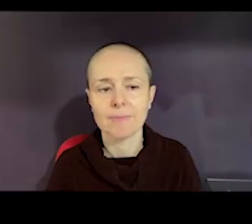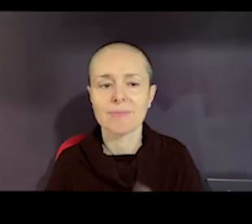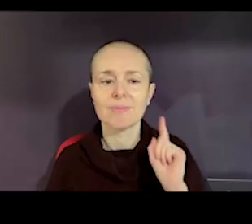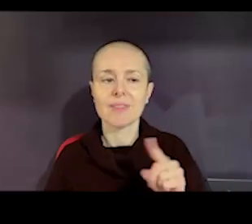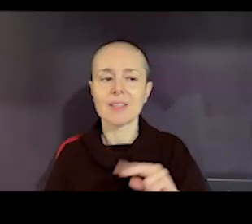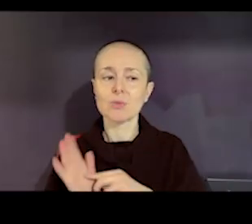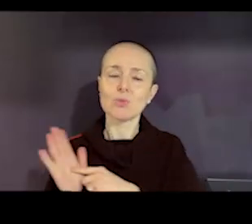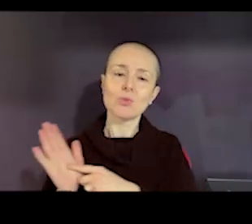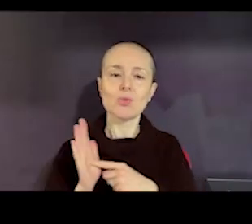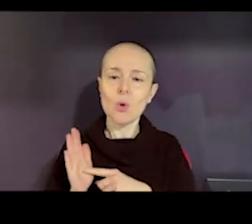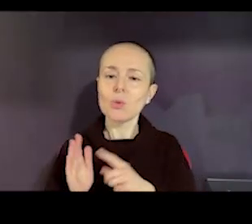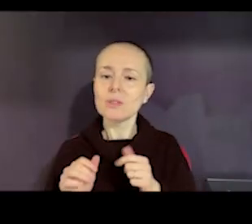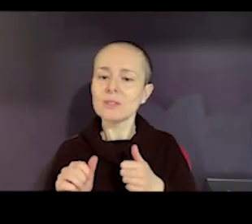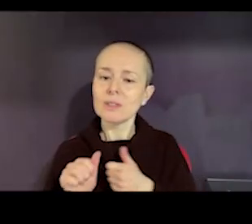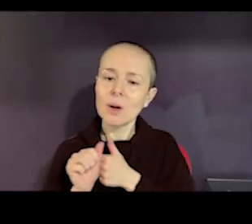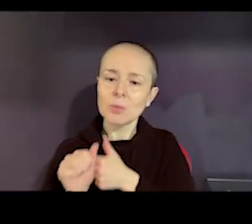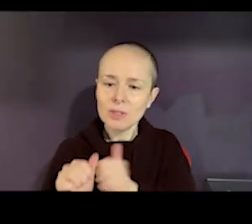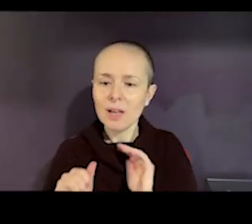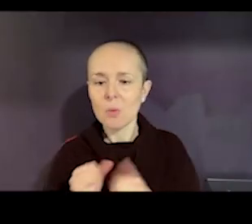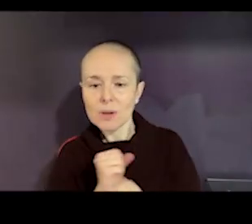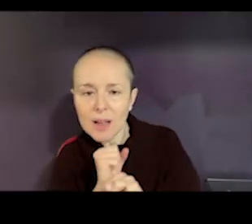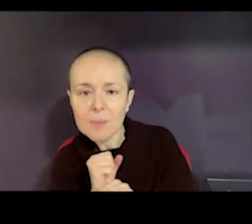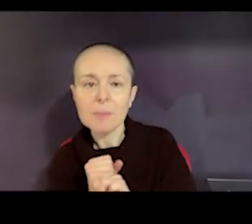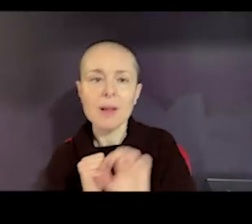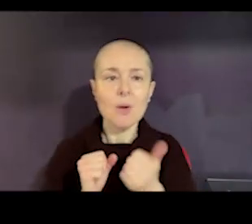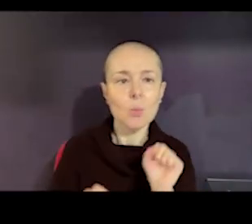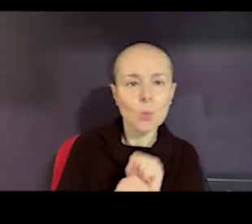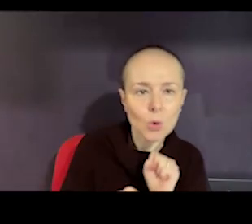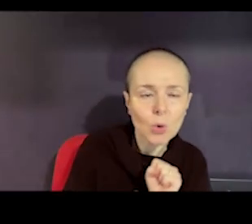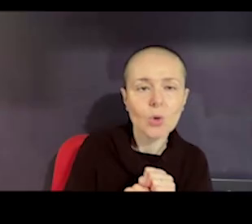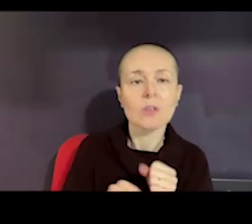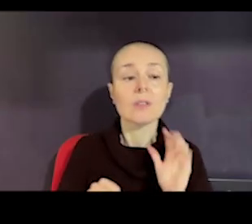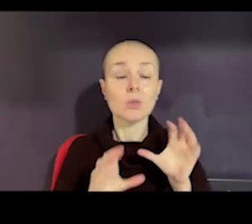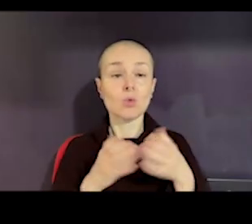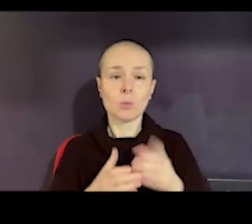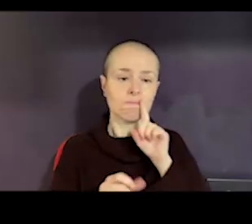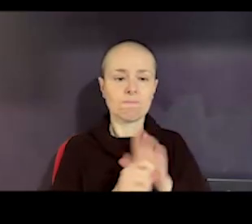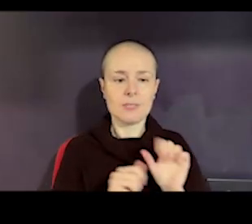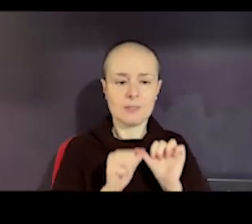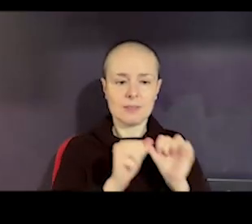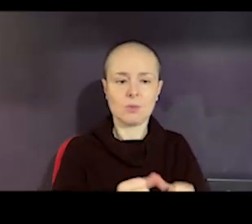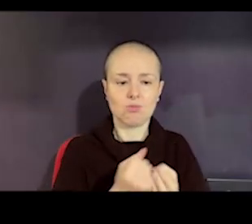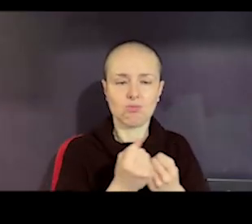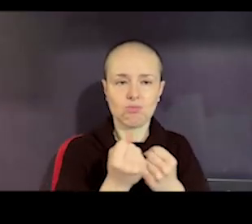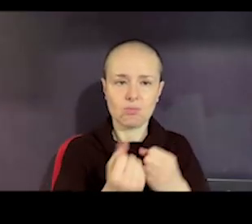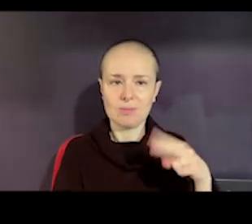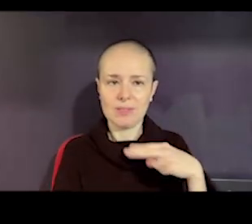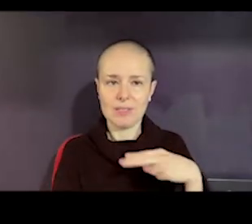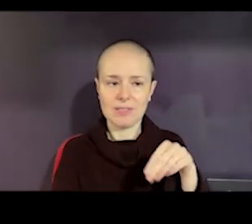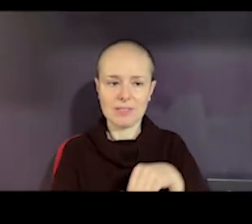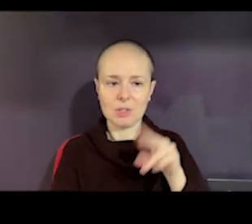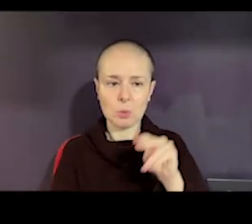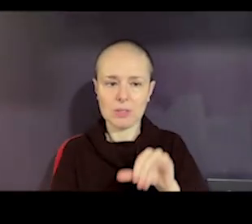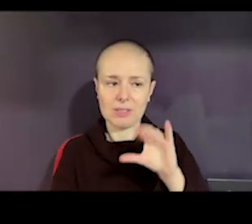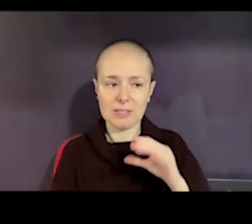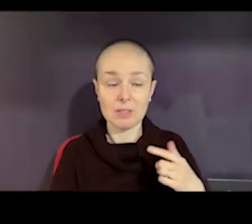to date with our campaign and to be part of a dedicated group committed to actively shaping the future of dance in New York City. So as a